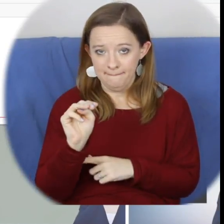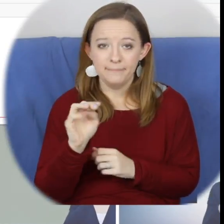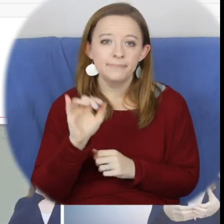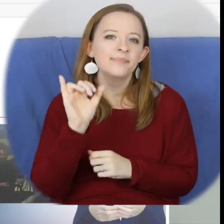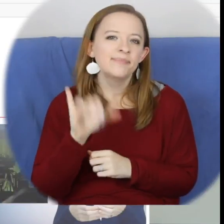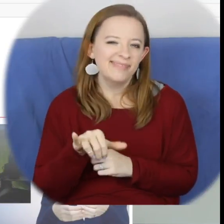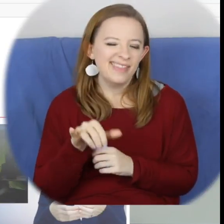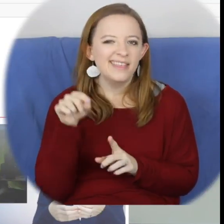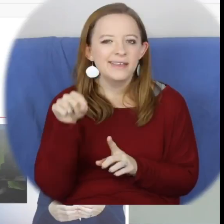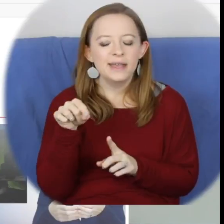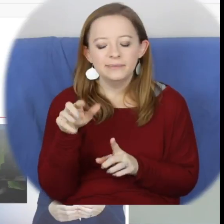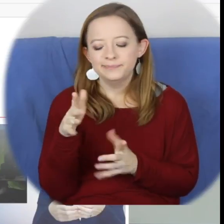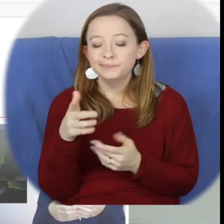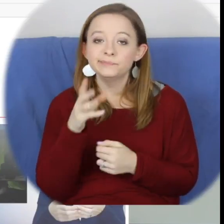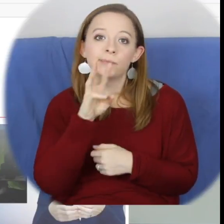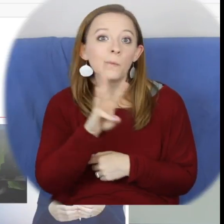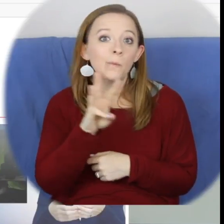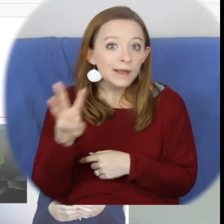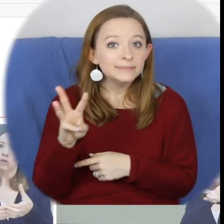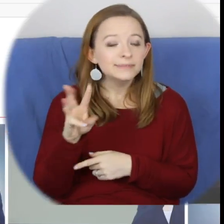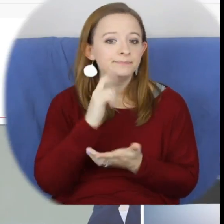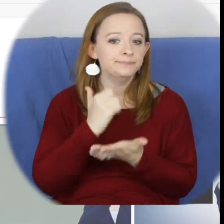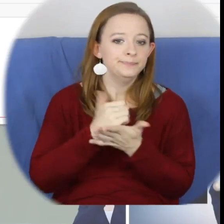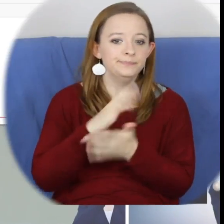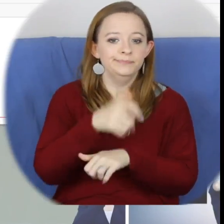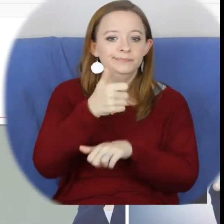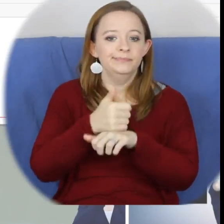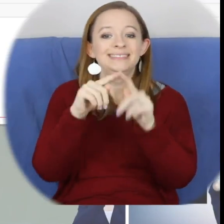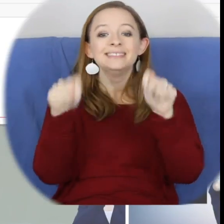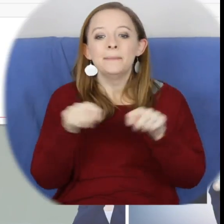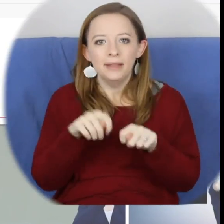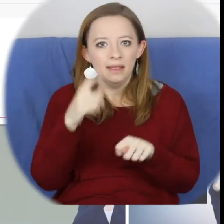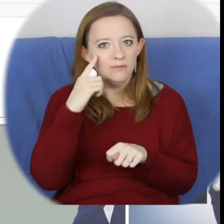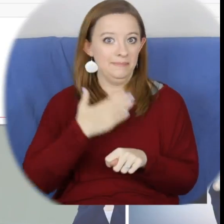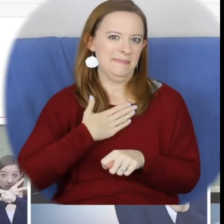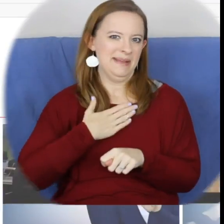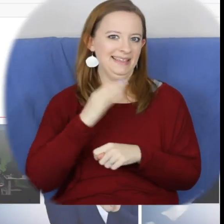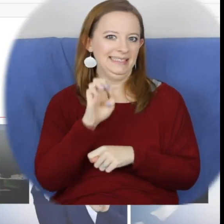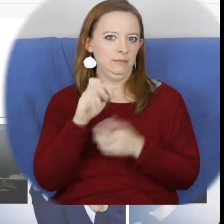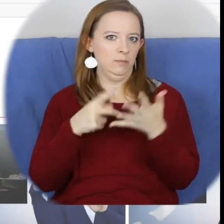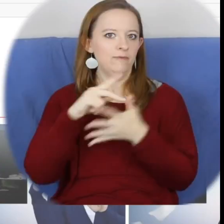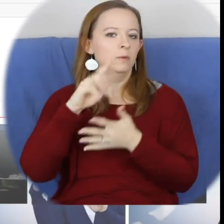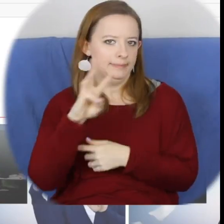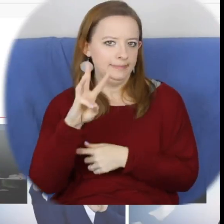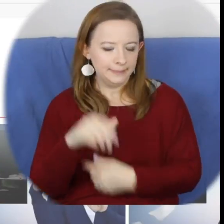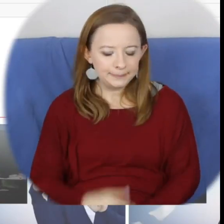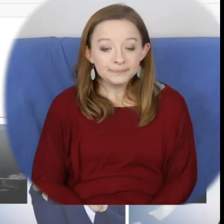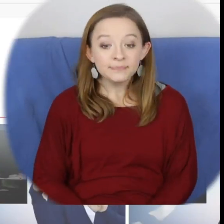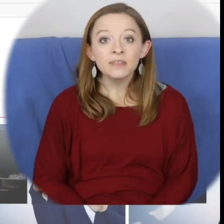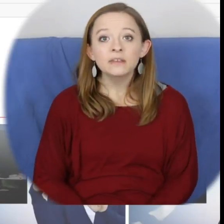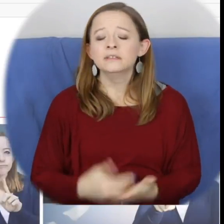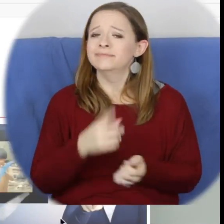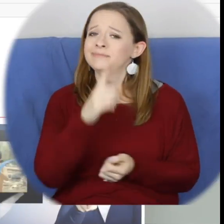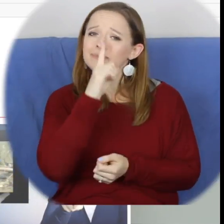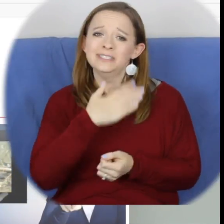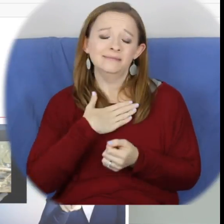So I used Wix.com, and that's a website where you can set up your space, and my